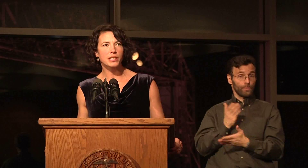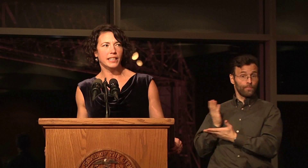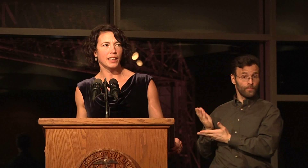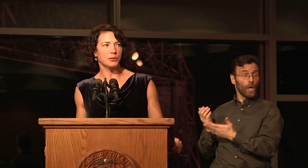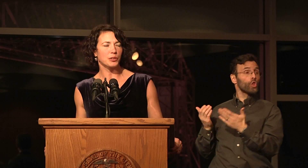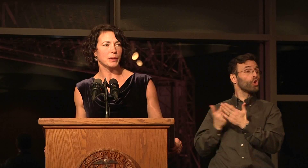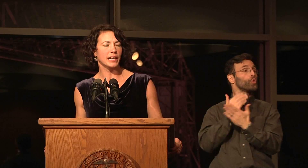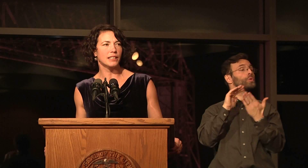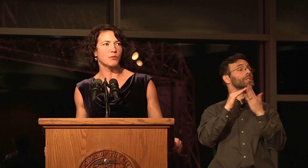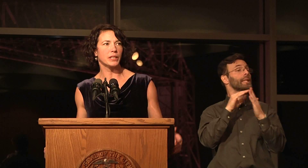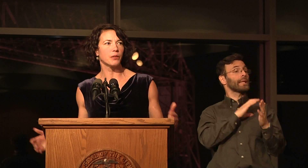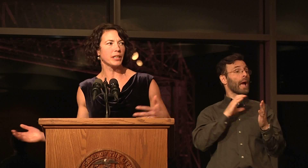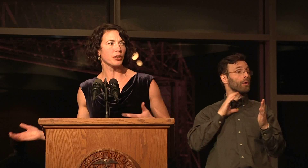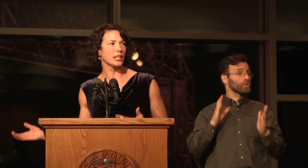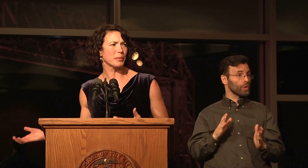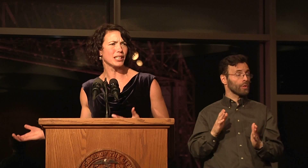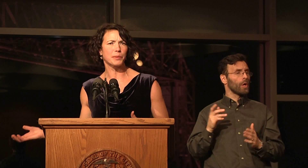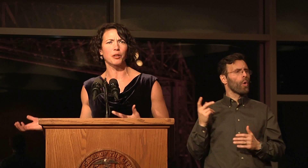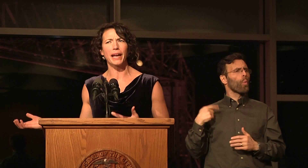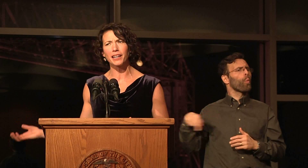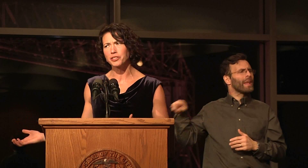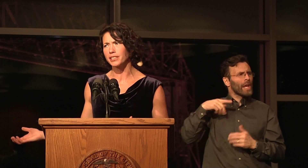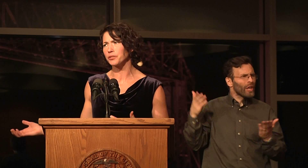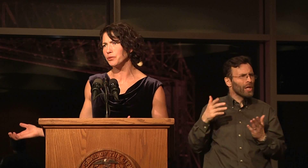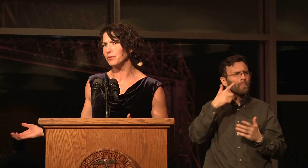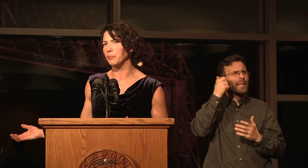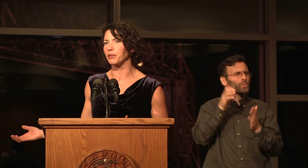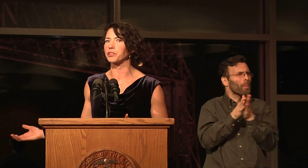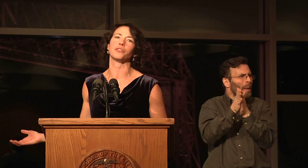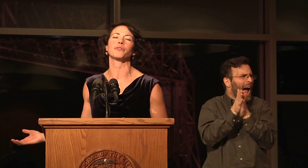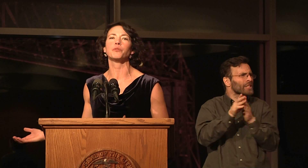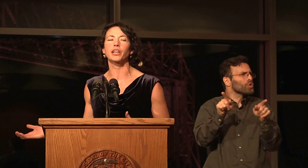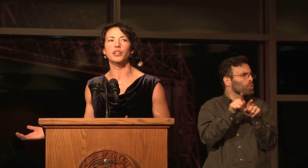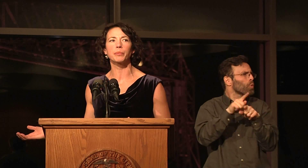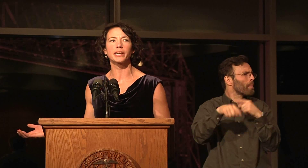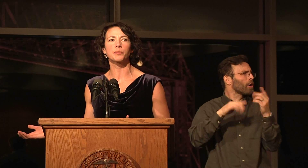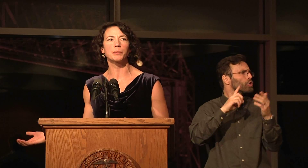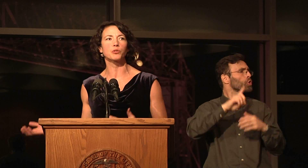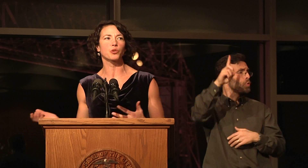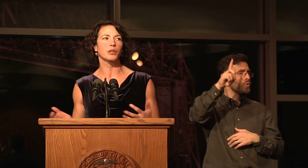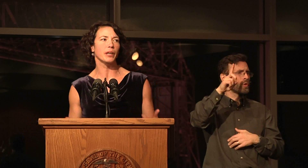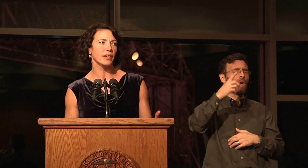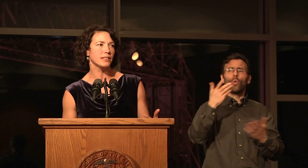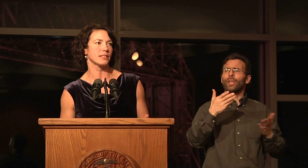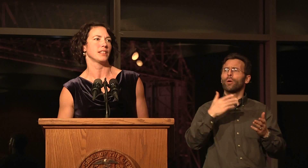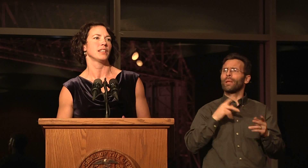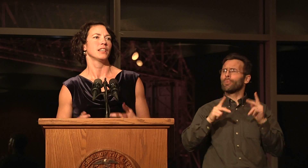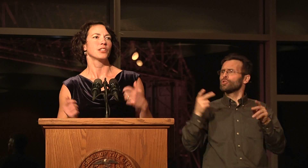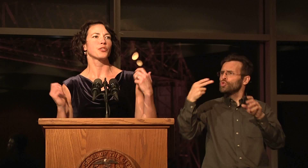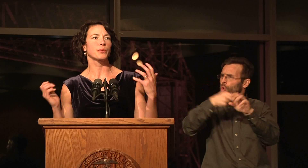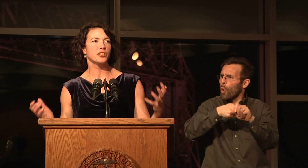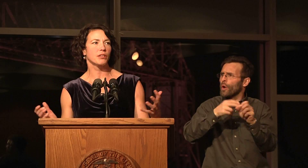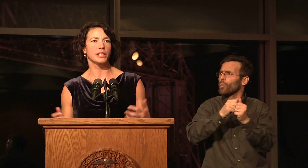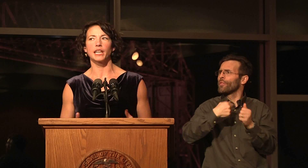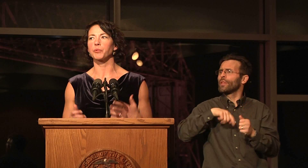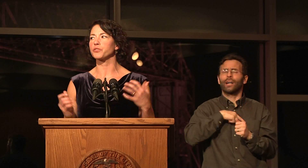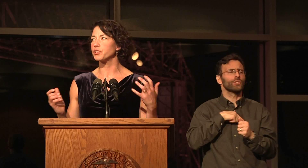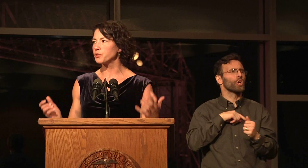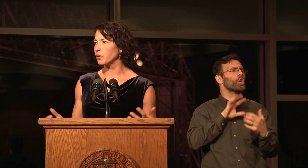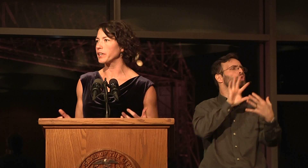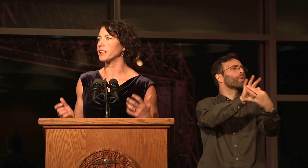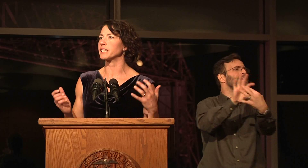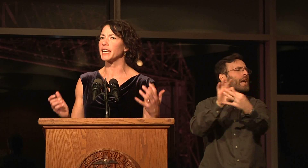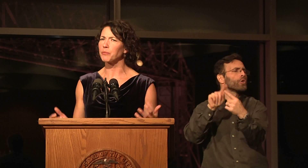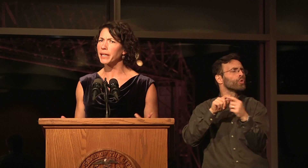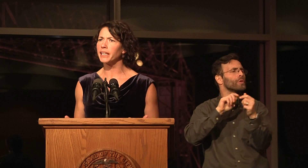this new City Council, because we are here because we are passionate too about Duluth, and we are here because people join with us to reach out to neighbors,